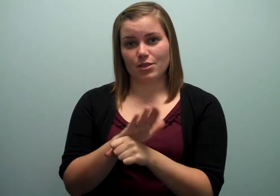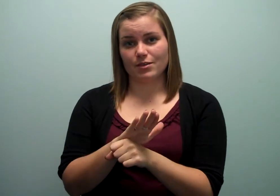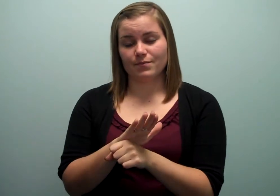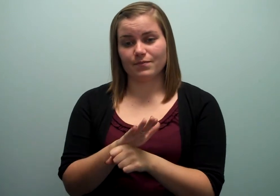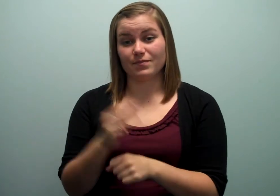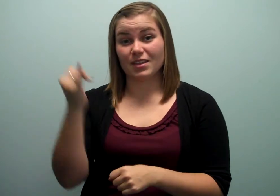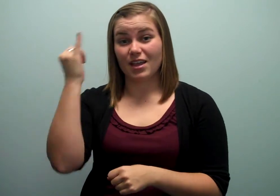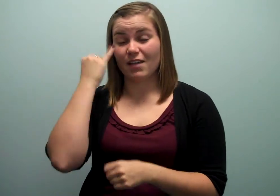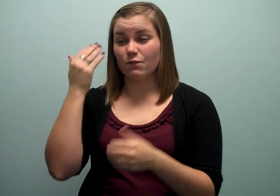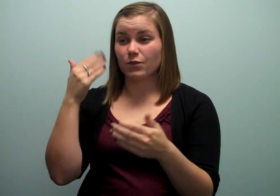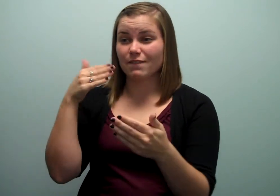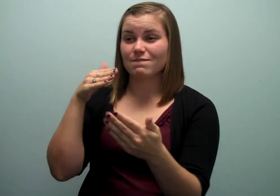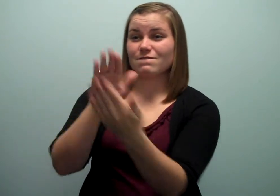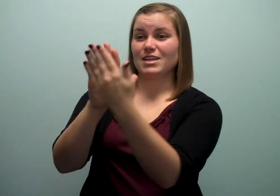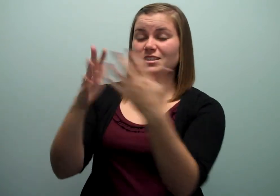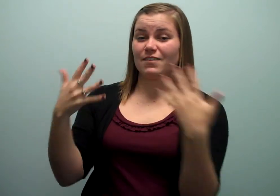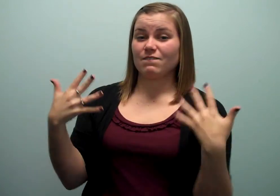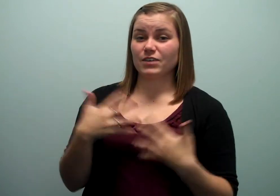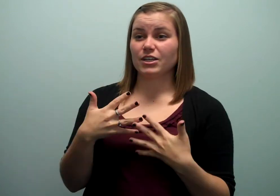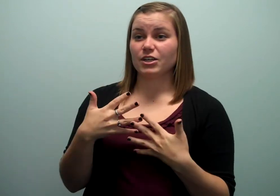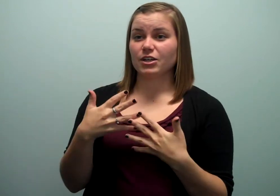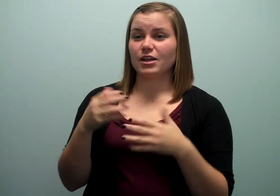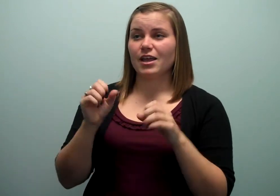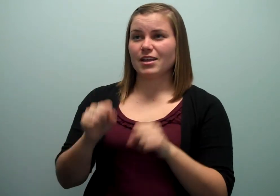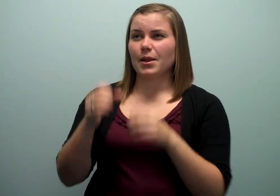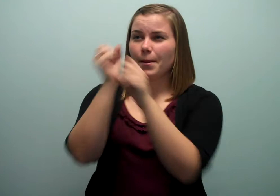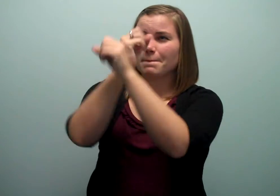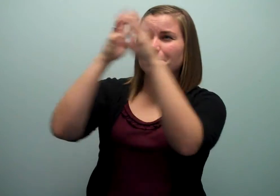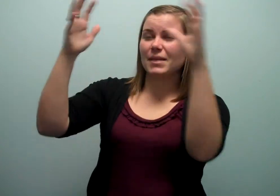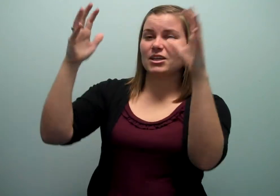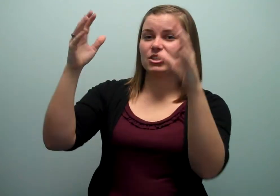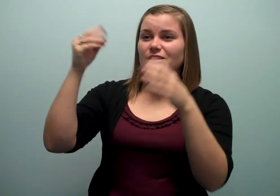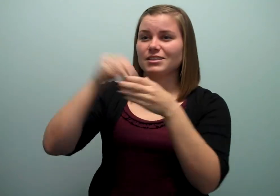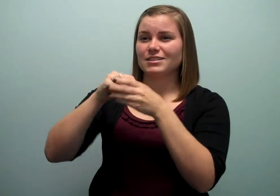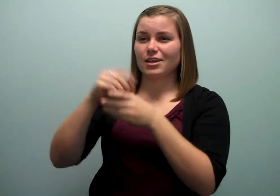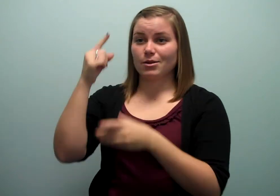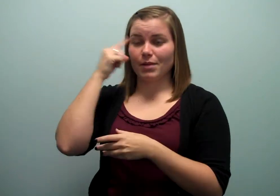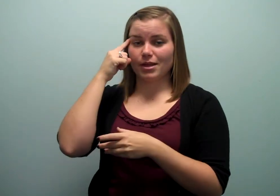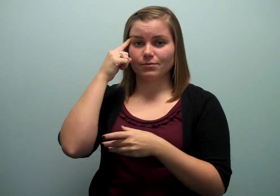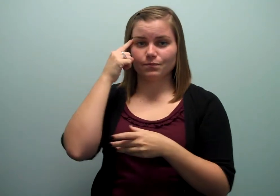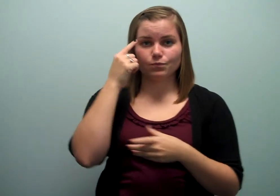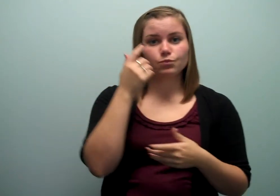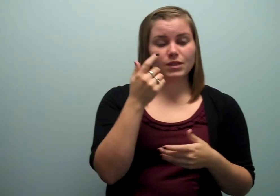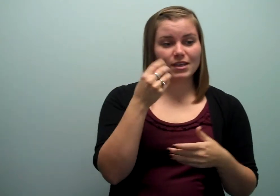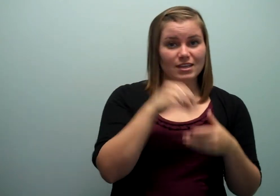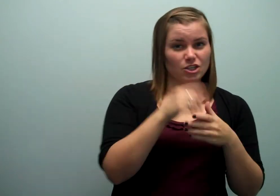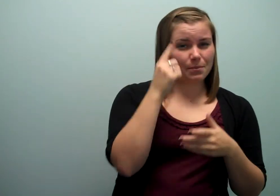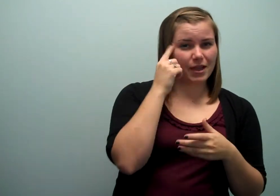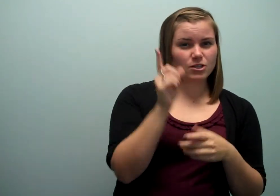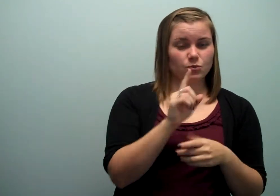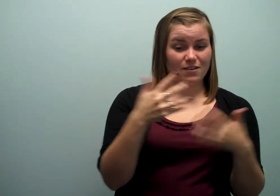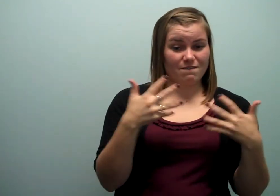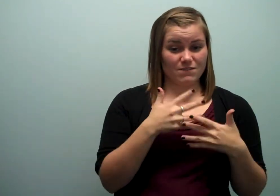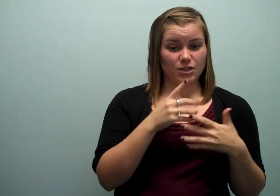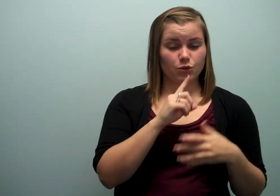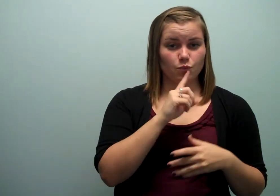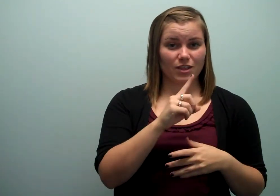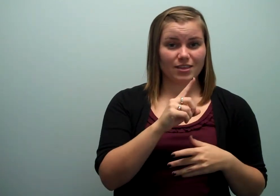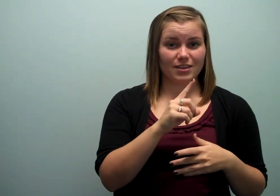we face our fears squarely and imagine in the safety of our minds, which after all is where fear exists,